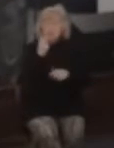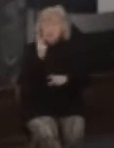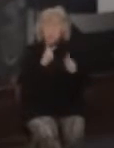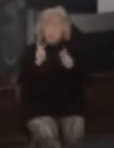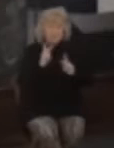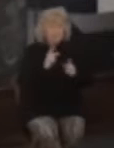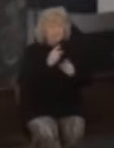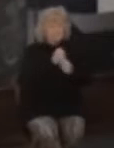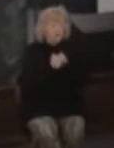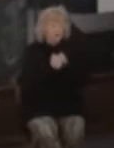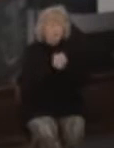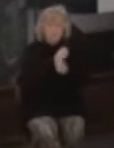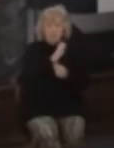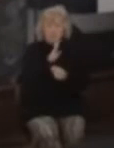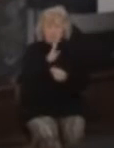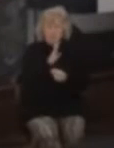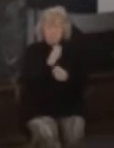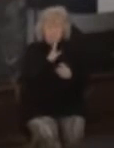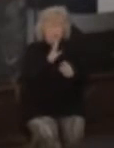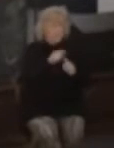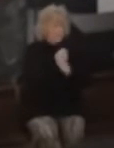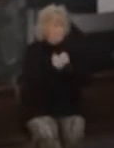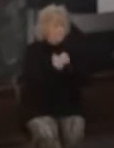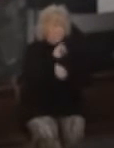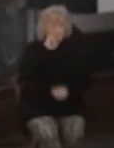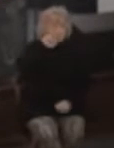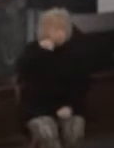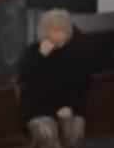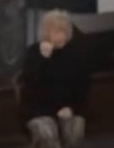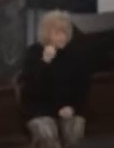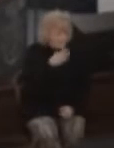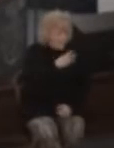love, jealousy, and fear. Go ahead.